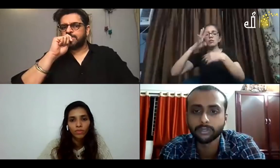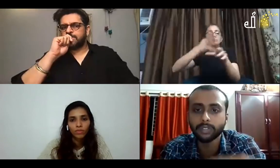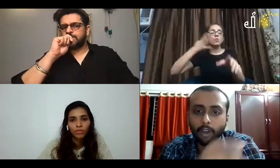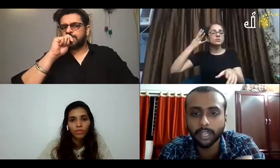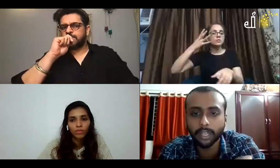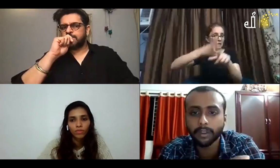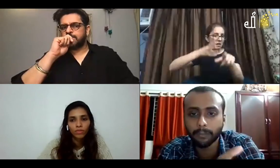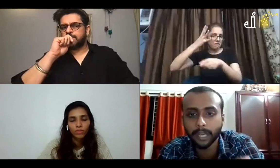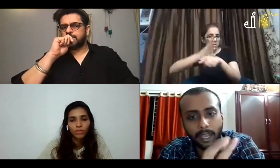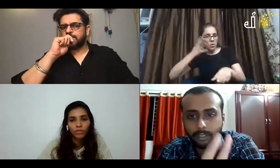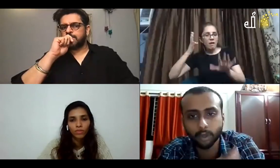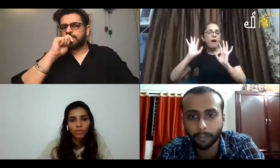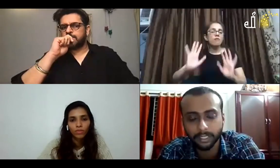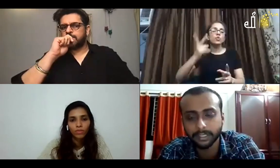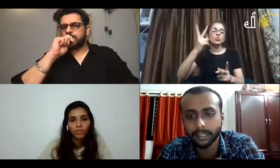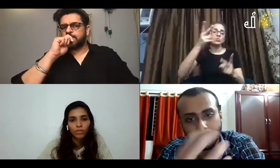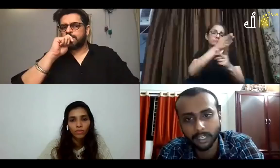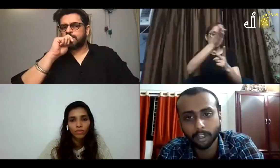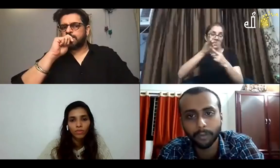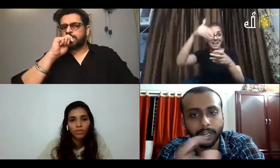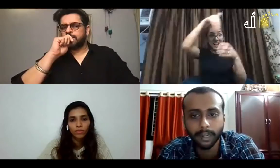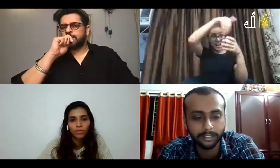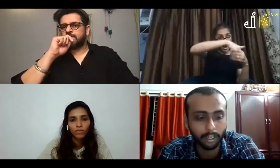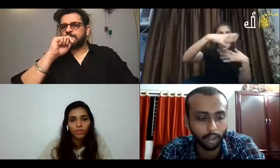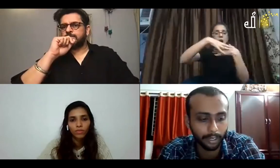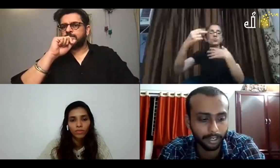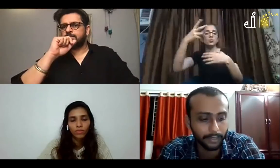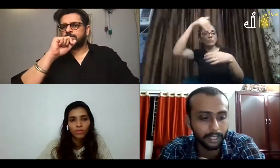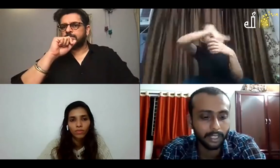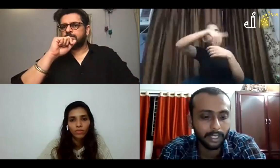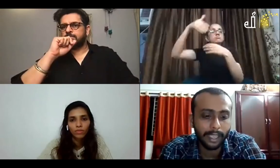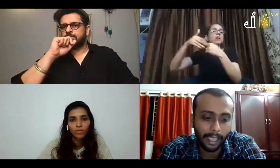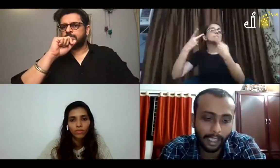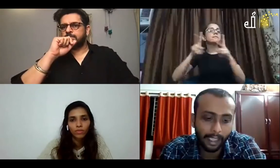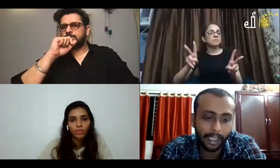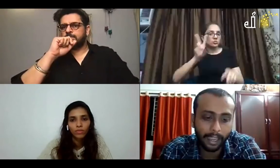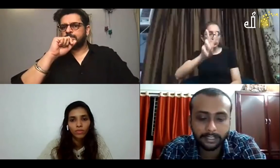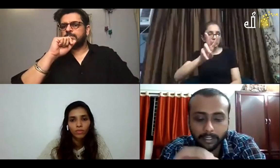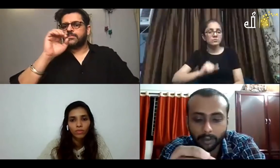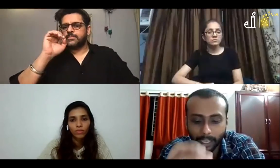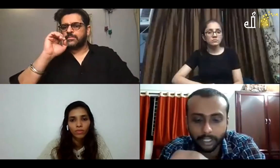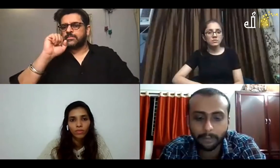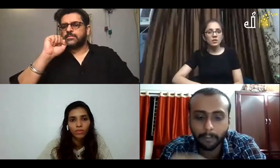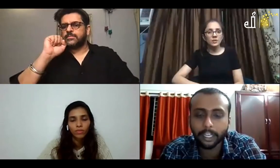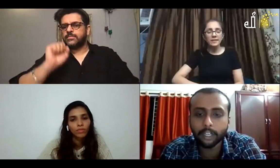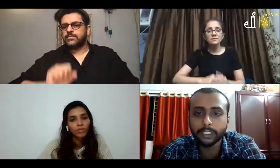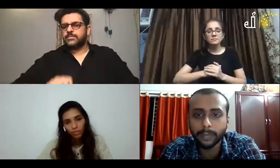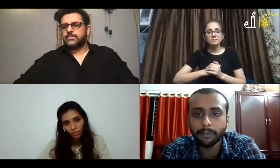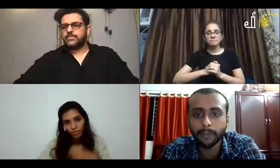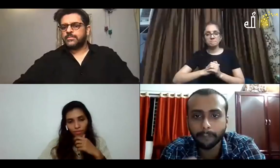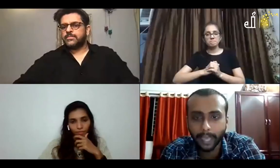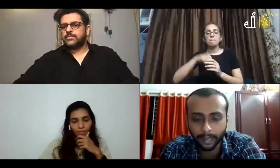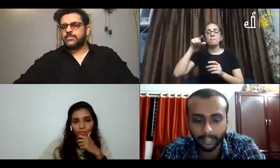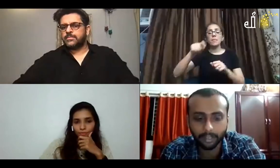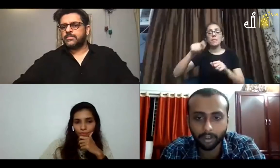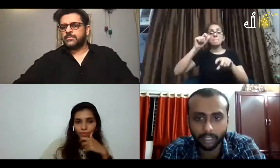So the cochlear implant has two components, that is an internal component and external component. And this actually the money to be spent